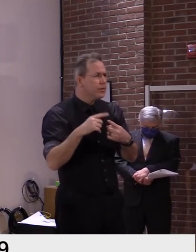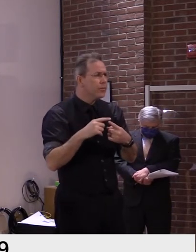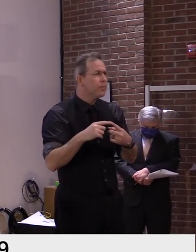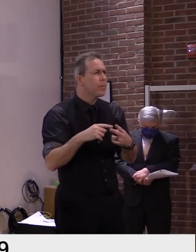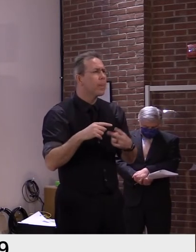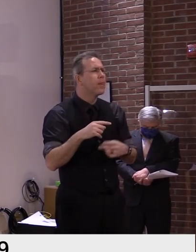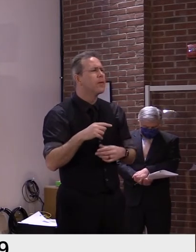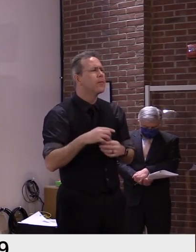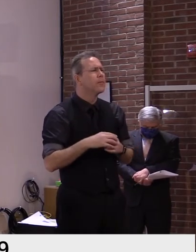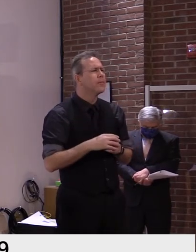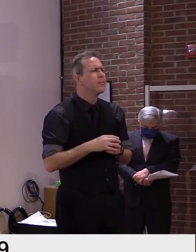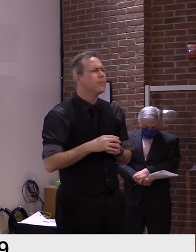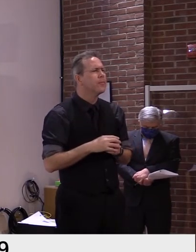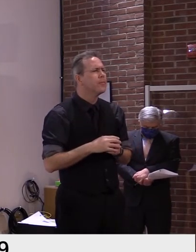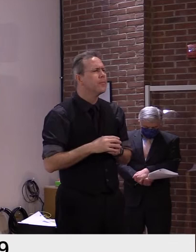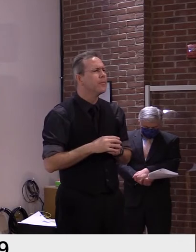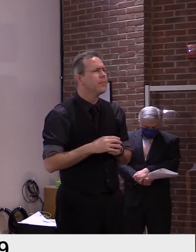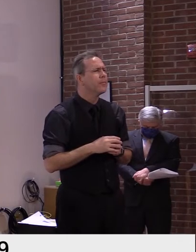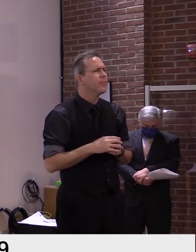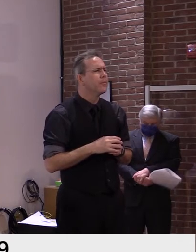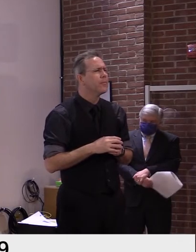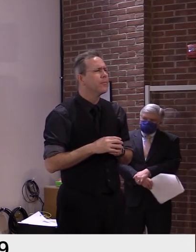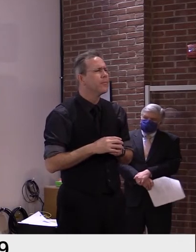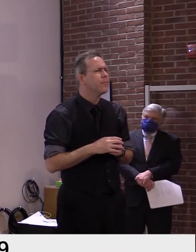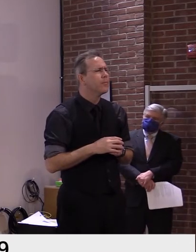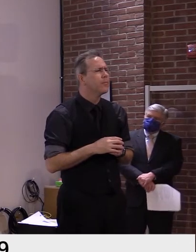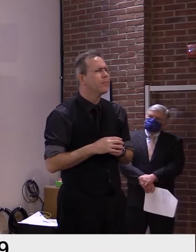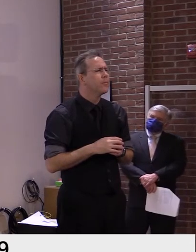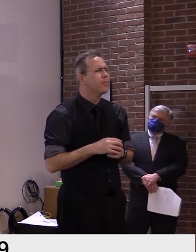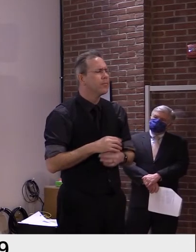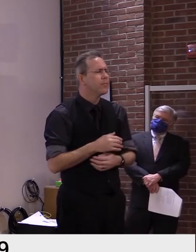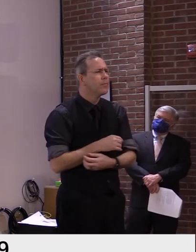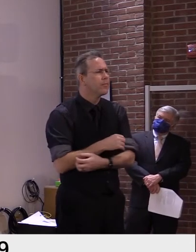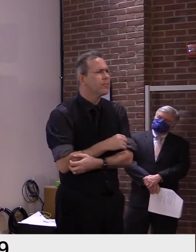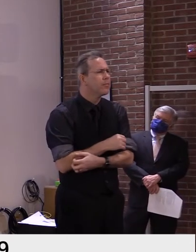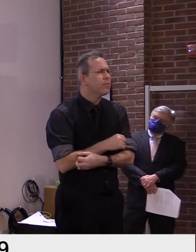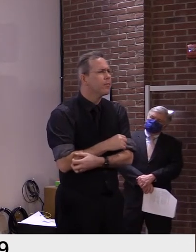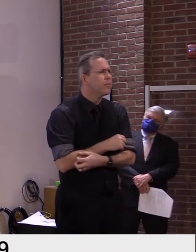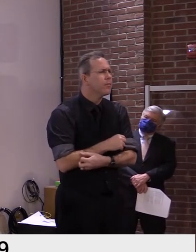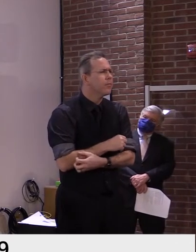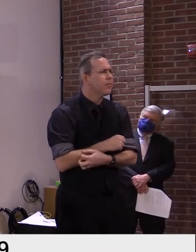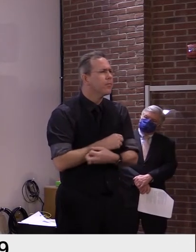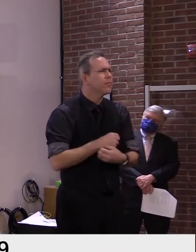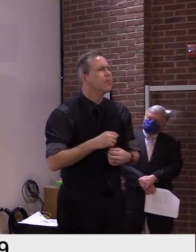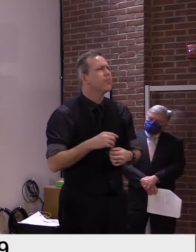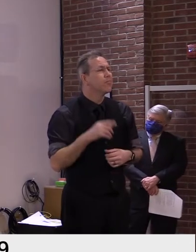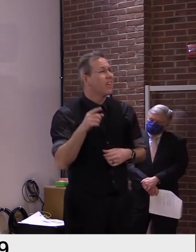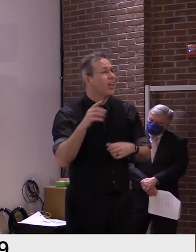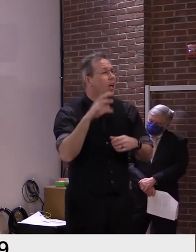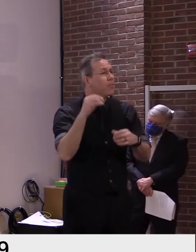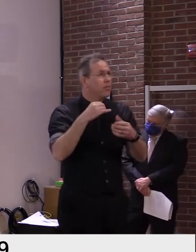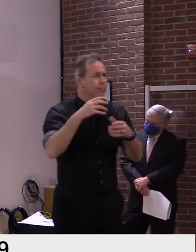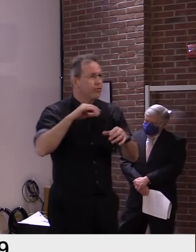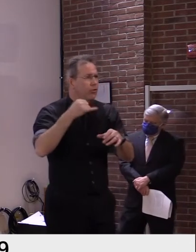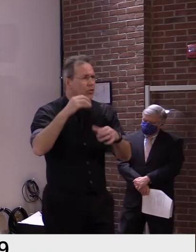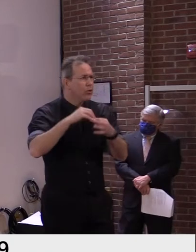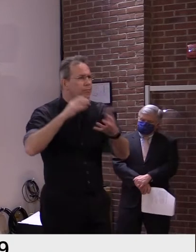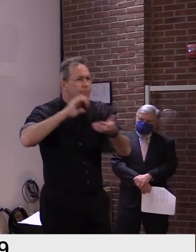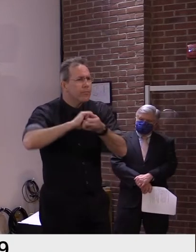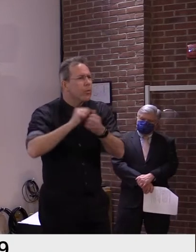teaming up for production of the Johnson & Johnson vaccine, which would be helpful, and I think that's where we're going to